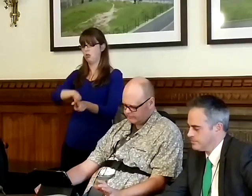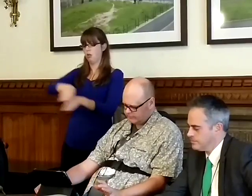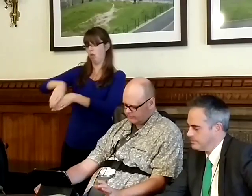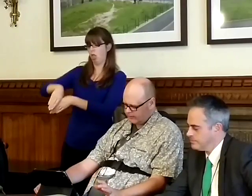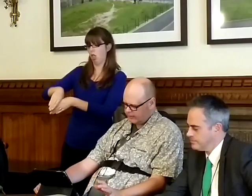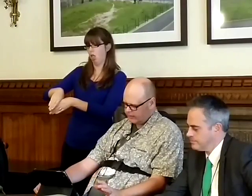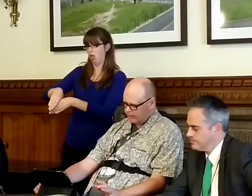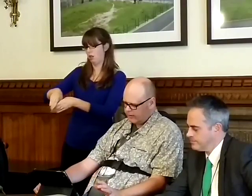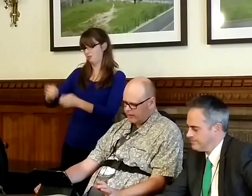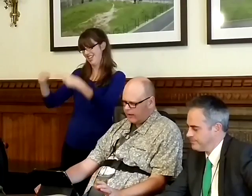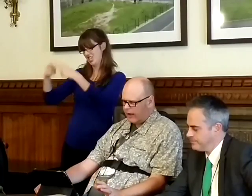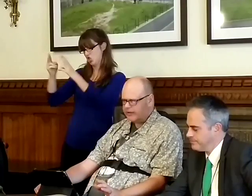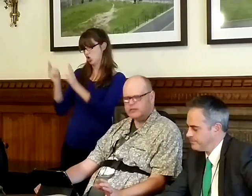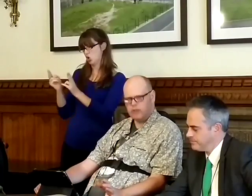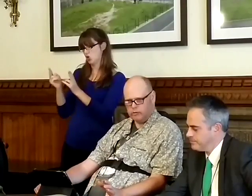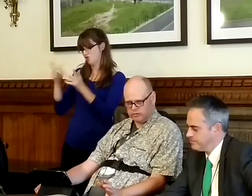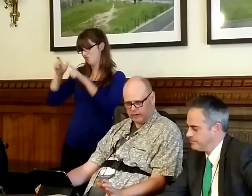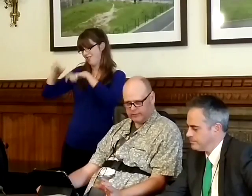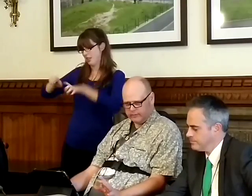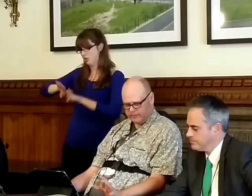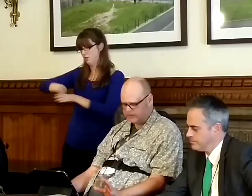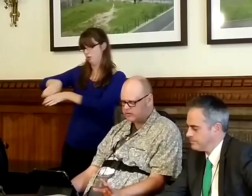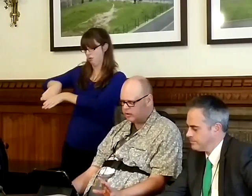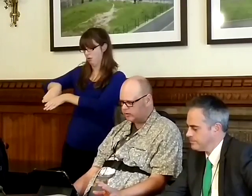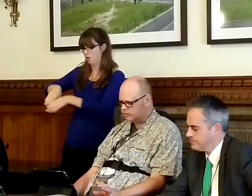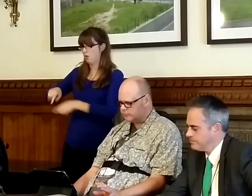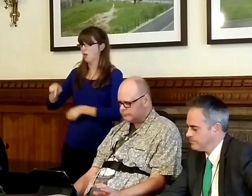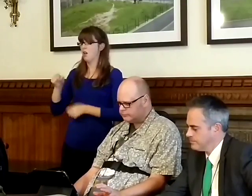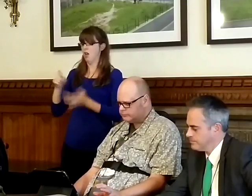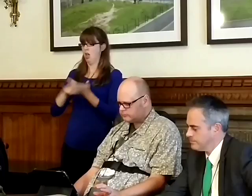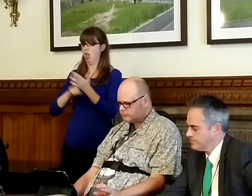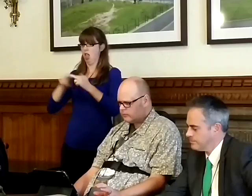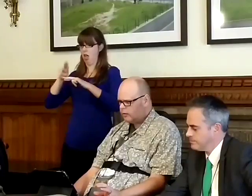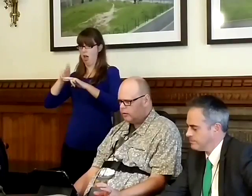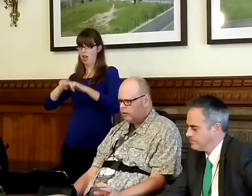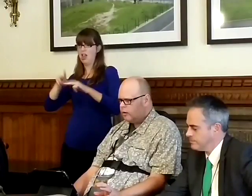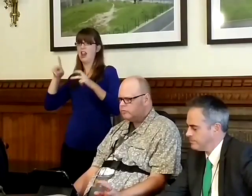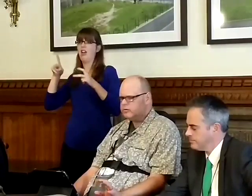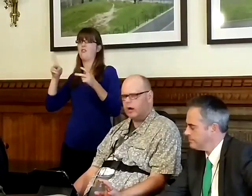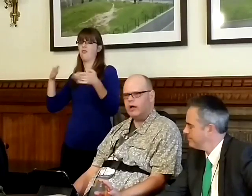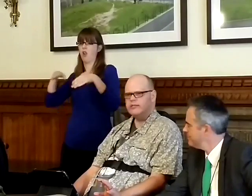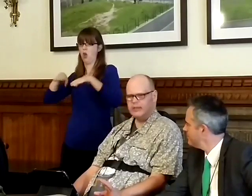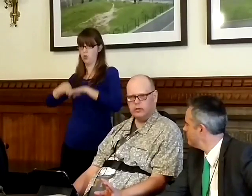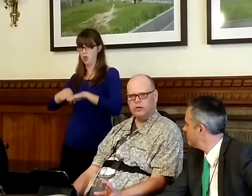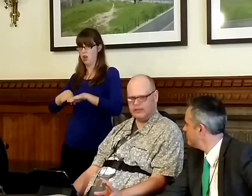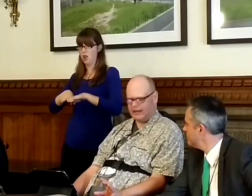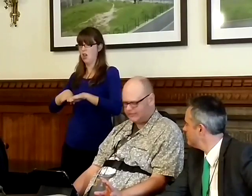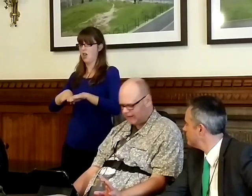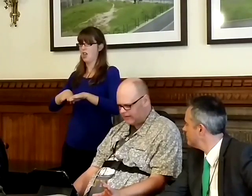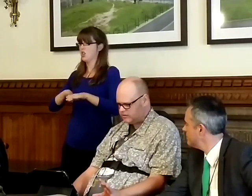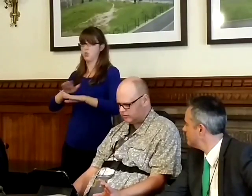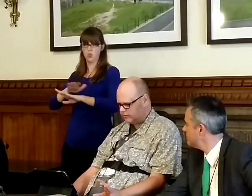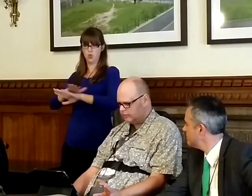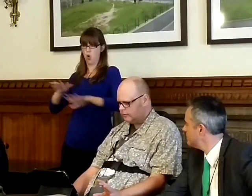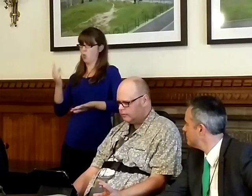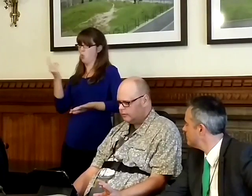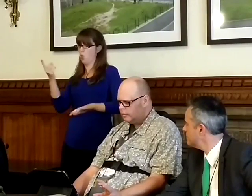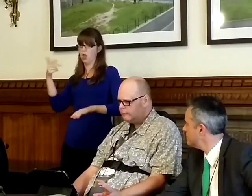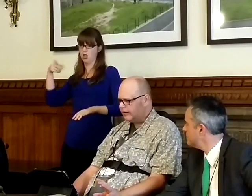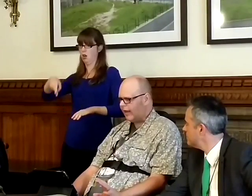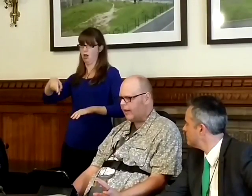institutions. And its closure, this cut, was not a single cut in